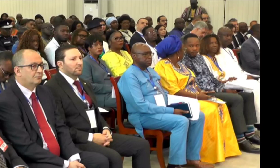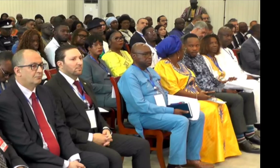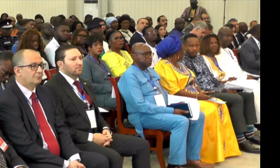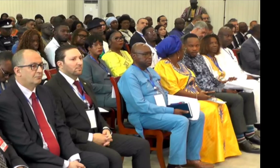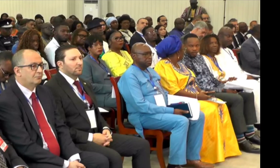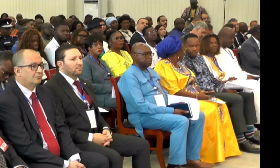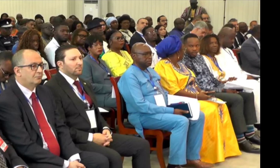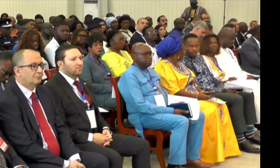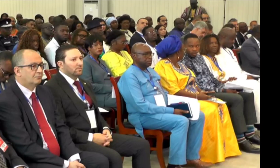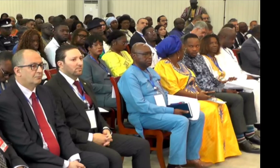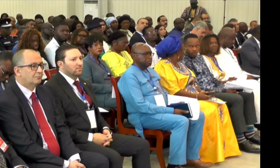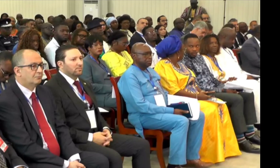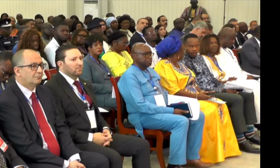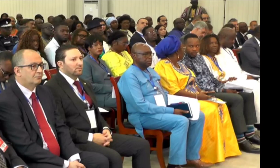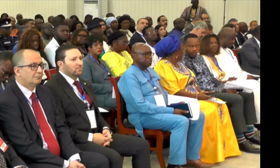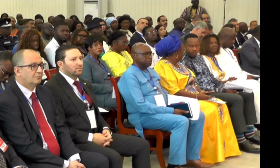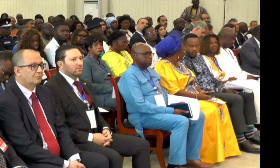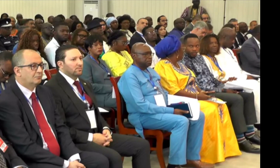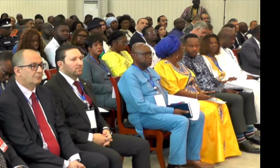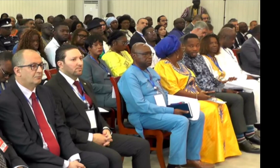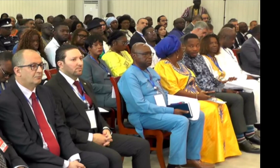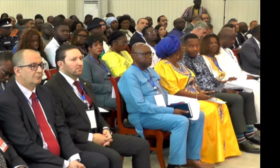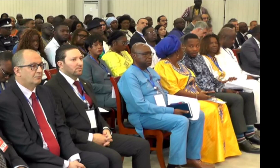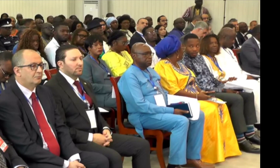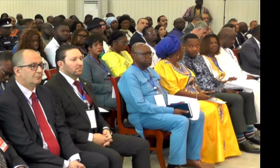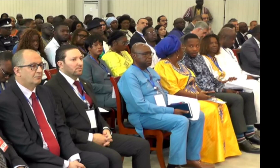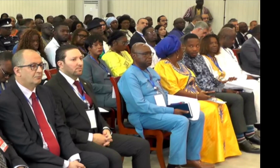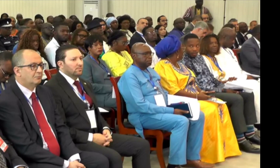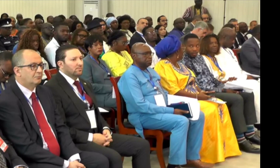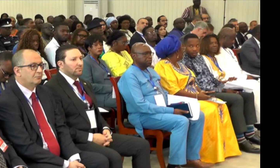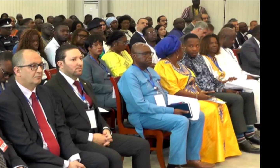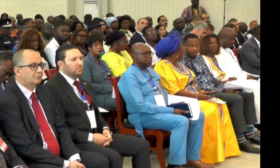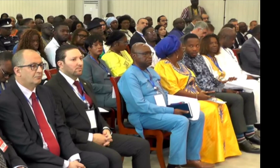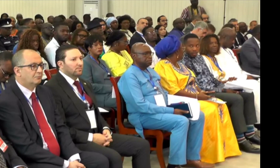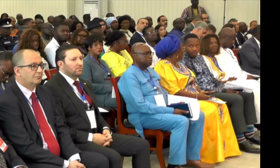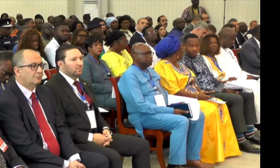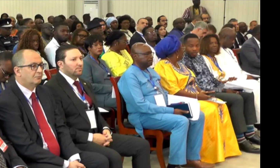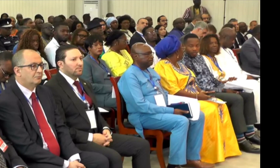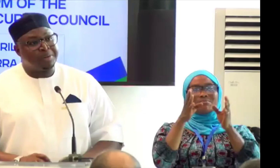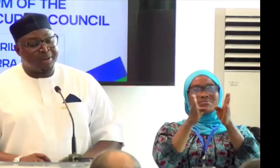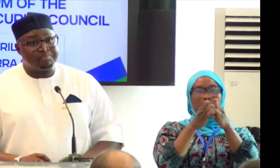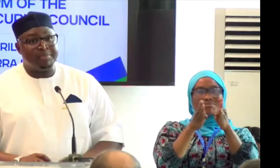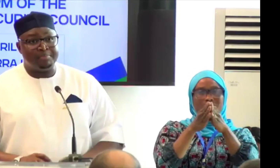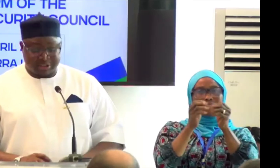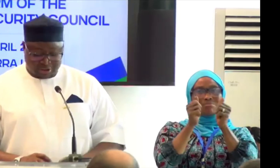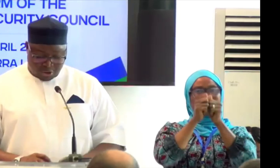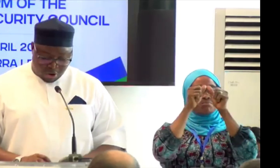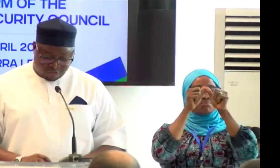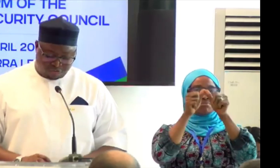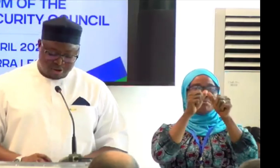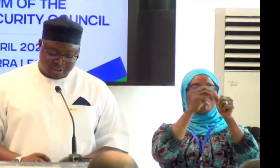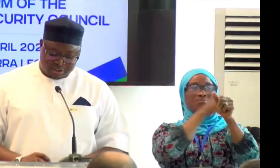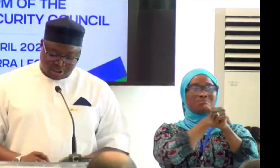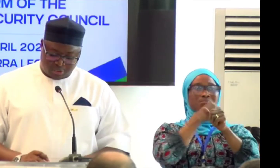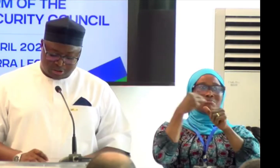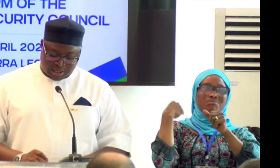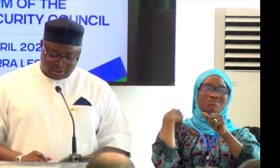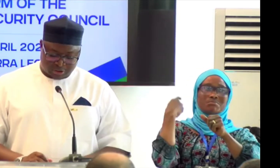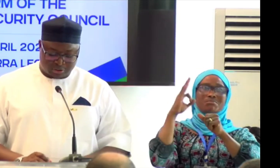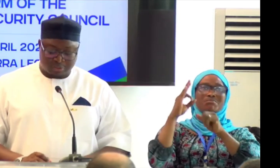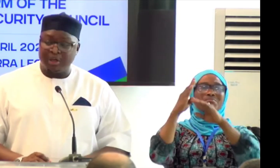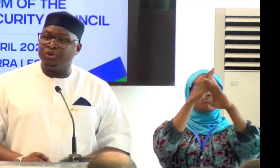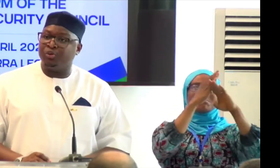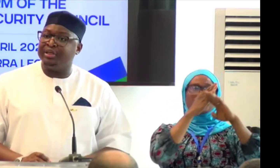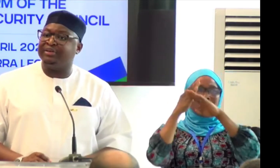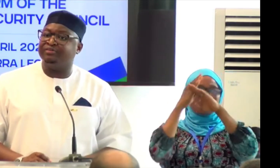As part of this strategy, the C10 held a high-level ministerial meeting with permanent members of the Security